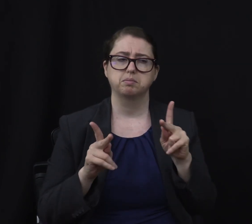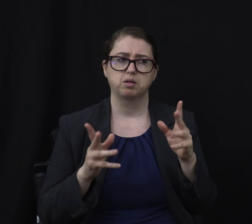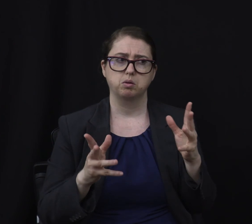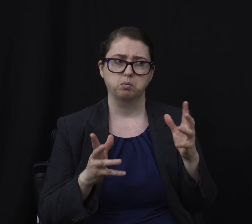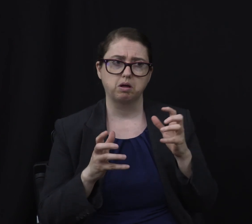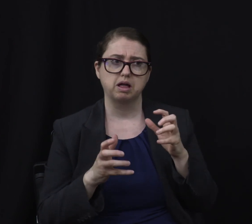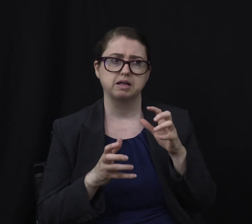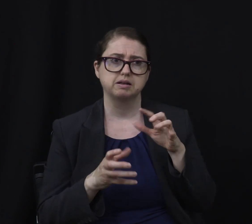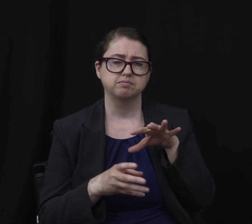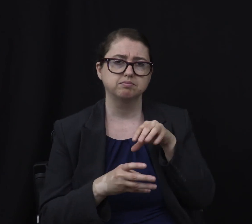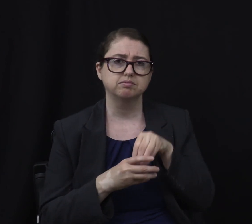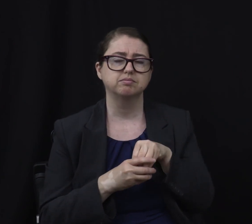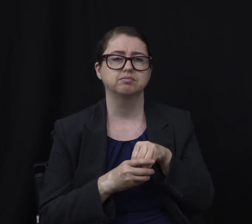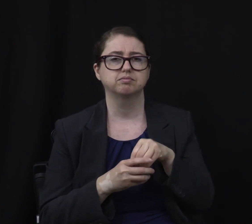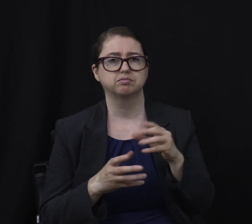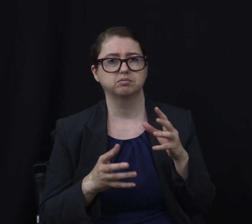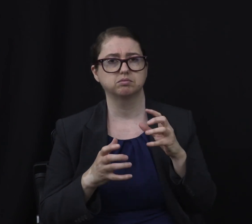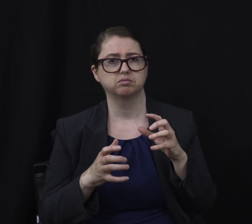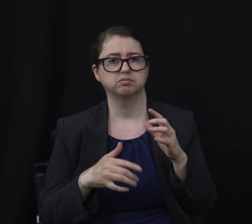on.